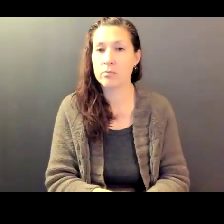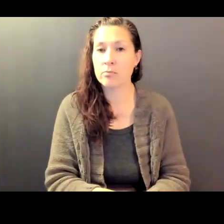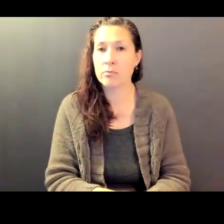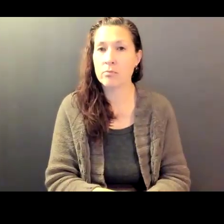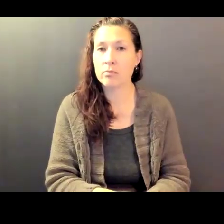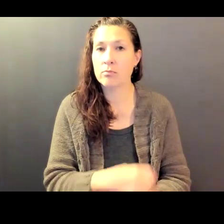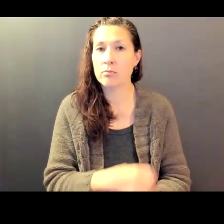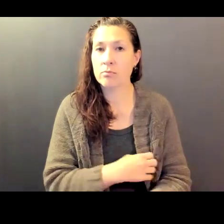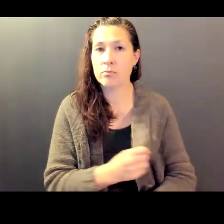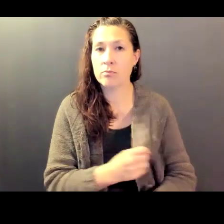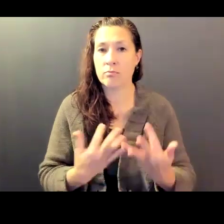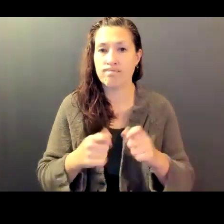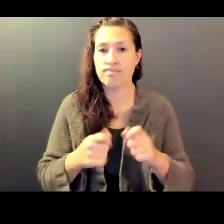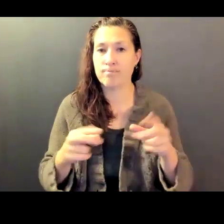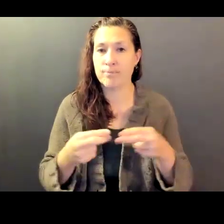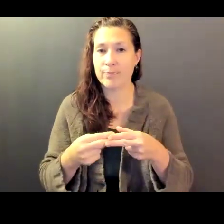Refresh.